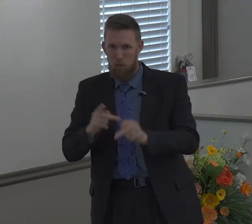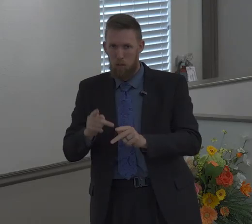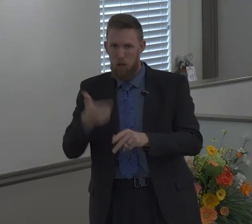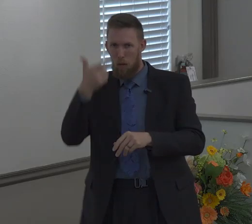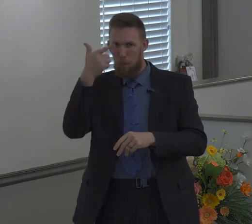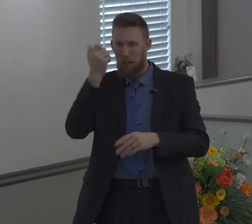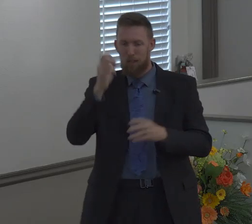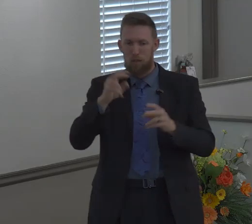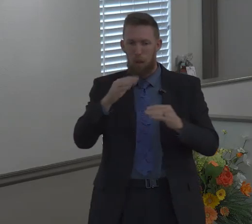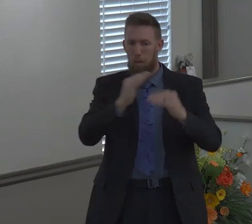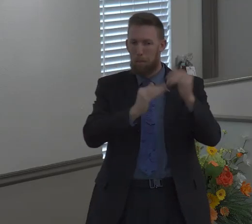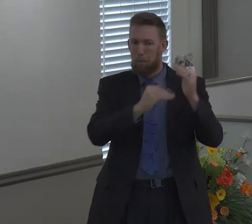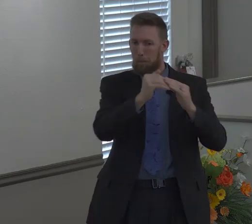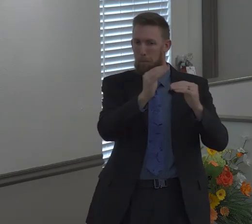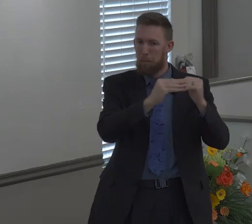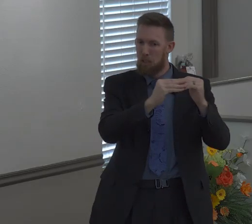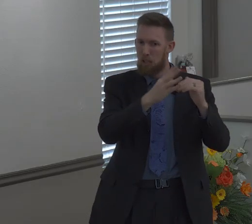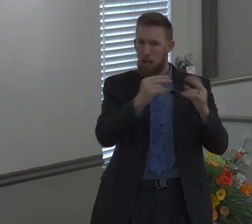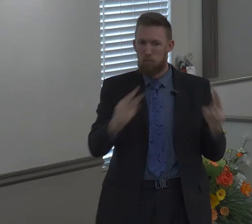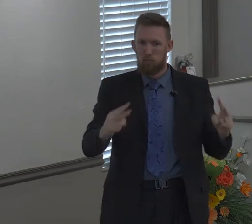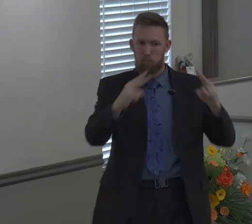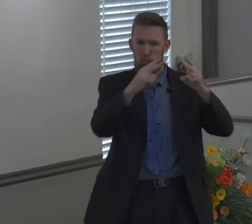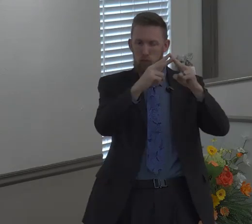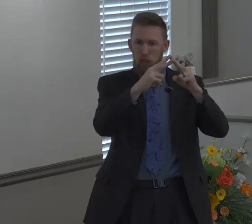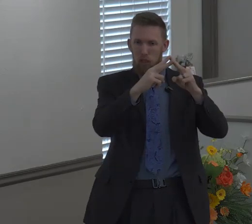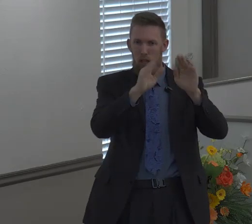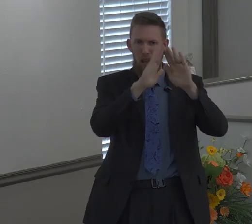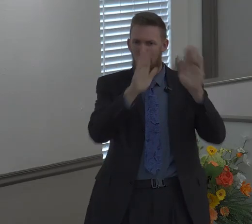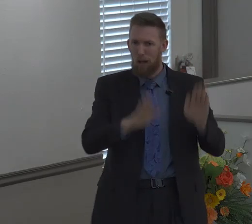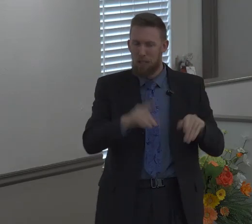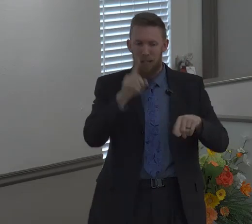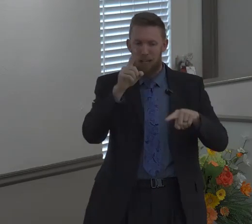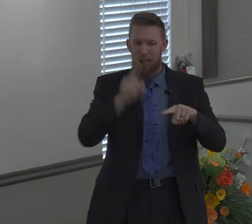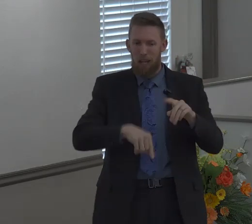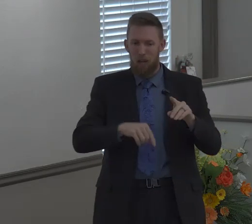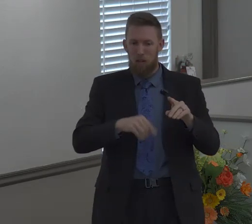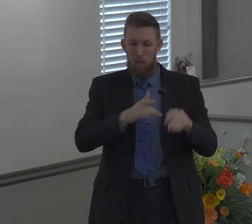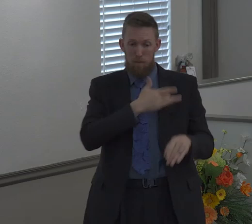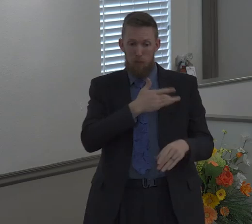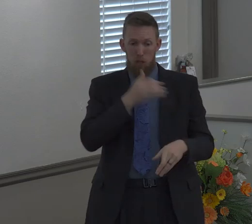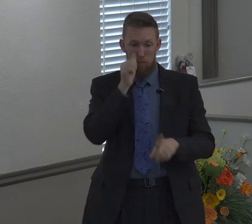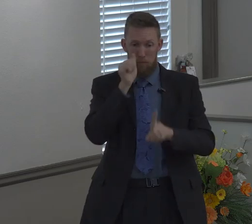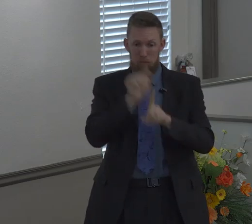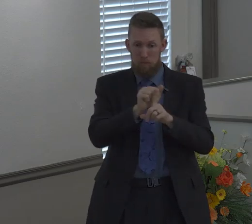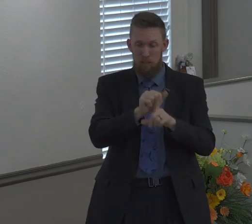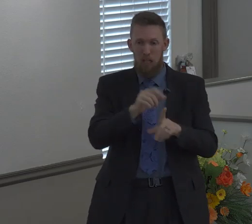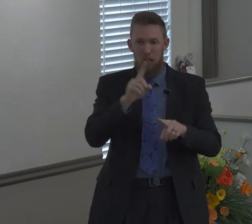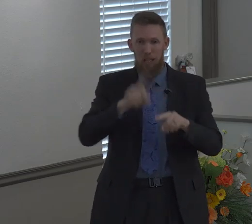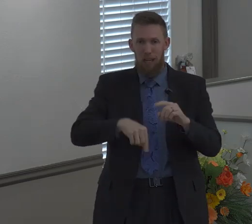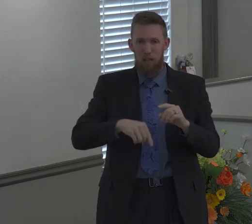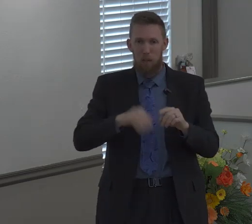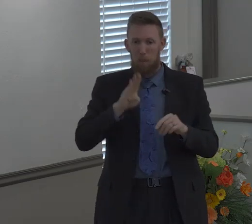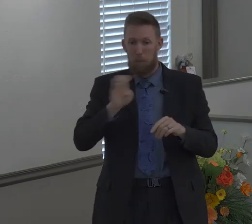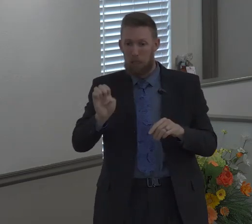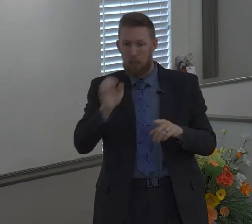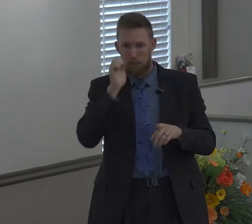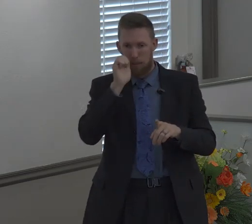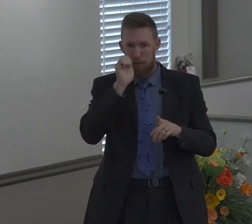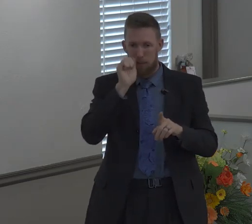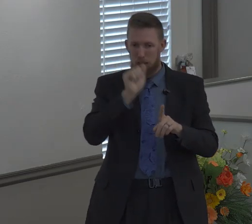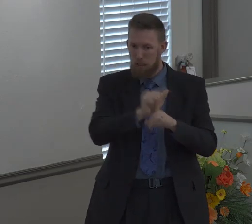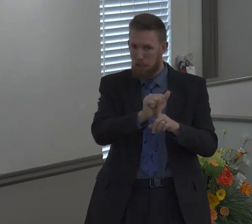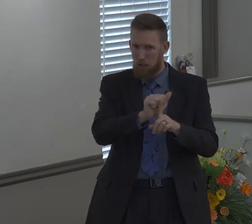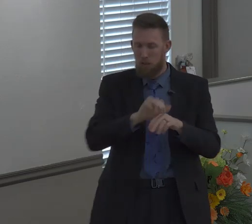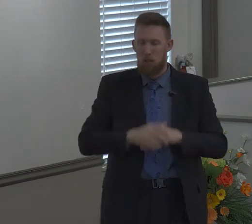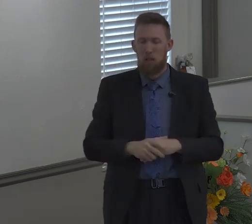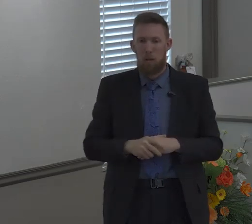deceived. If God says deception is going to take place, that we need to be aware of it, we need to be cautious